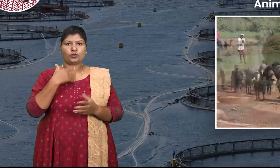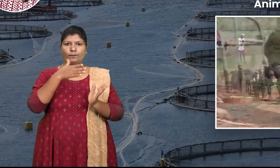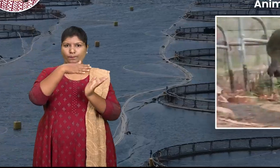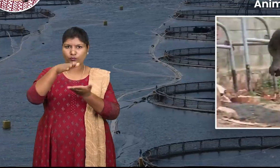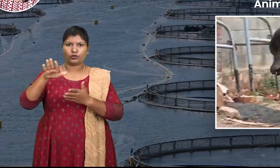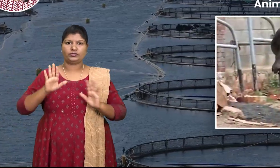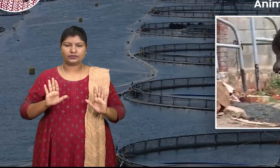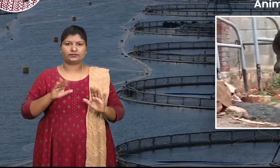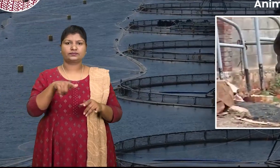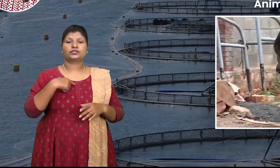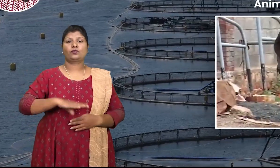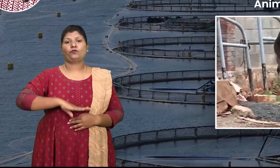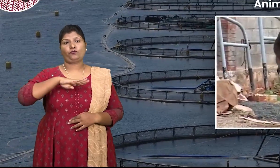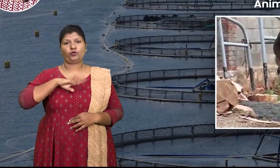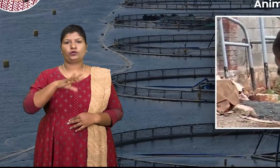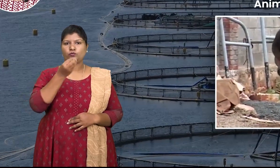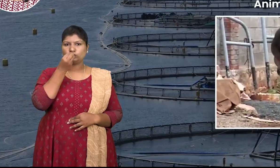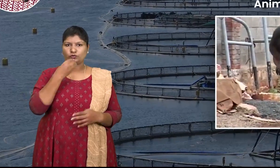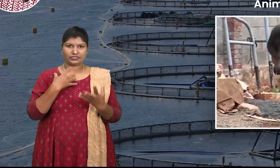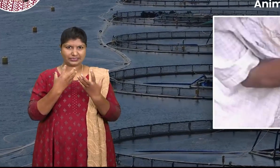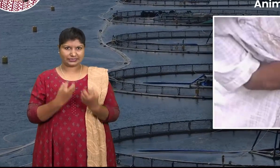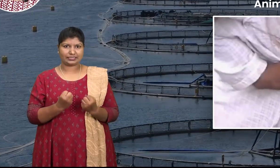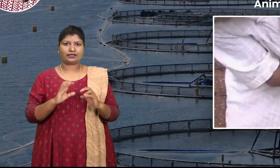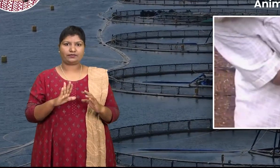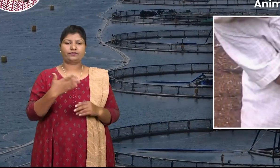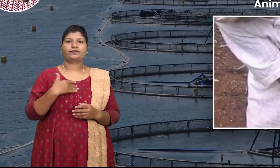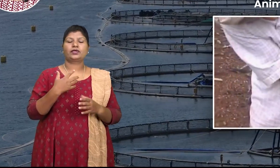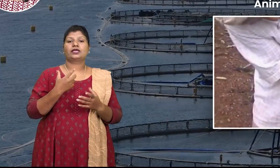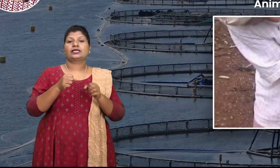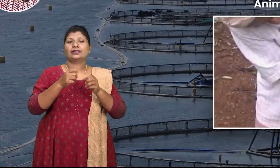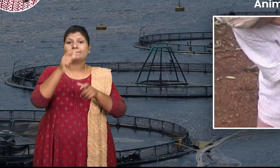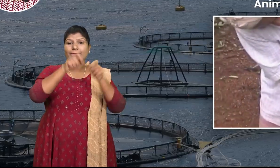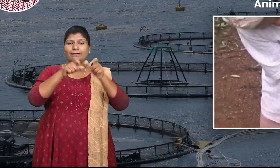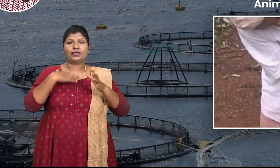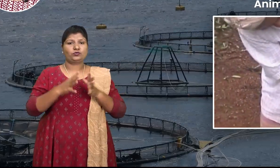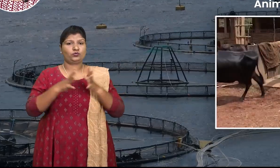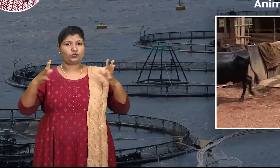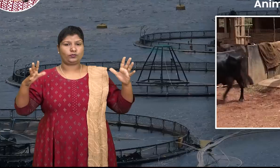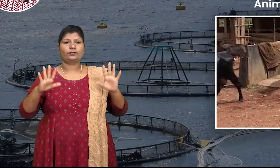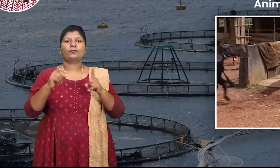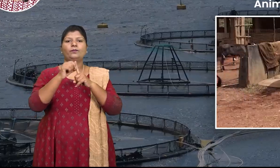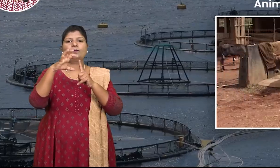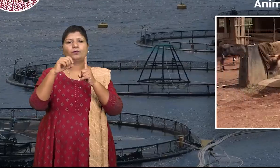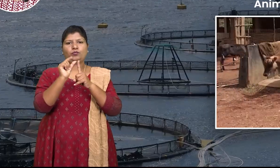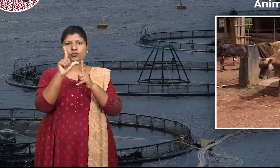to fulfill the food requirement of the growing population.